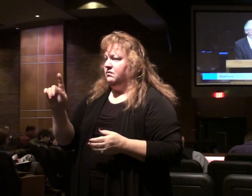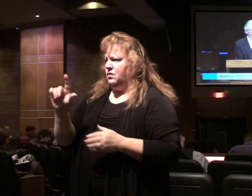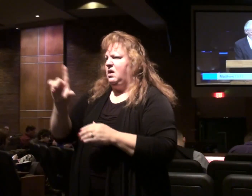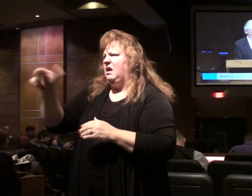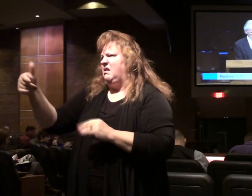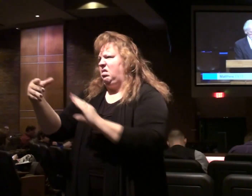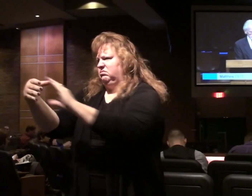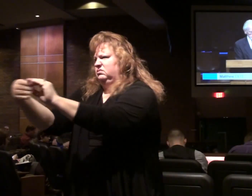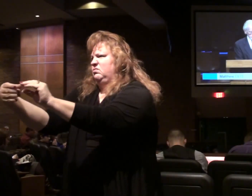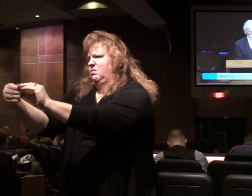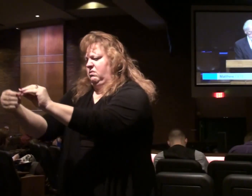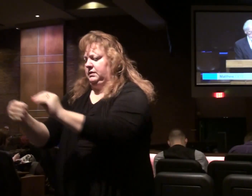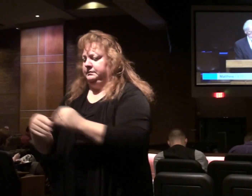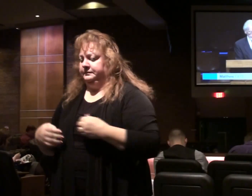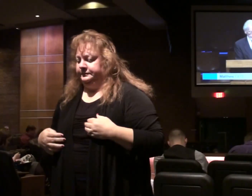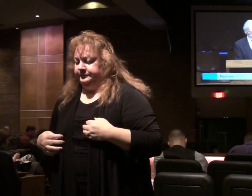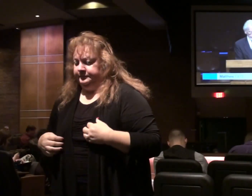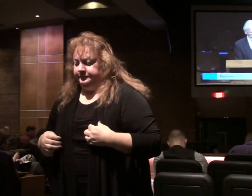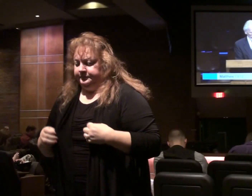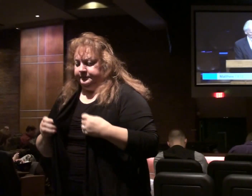here.